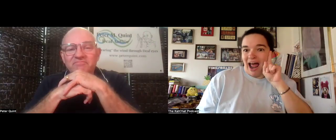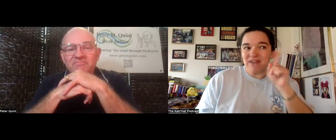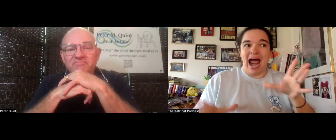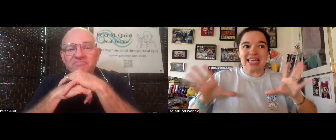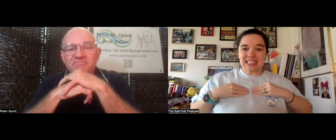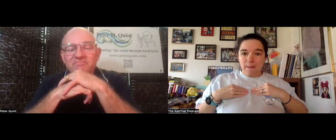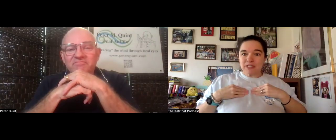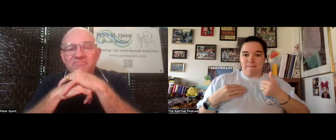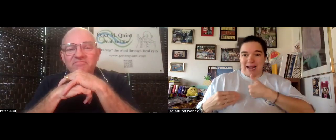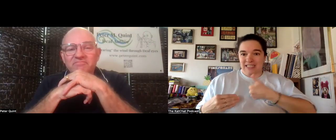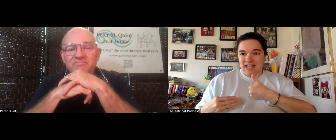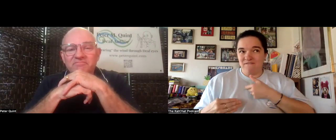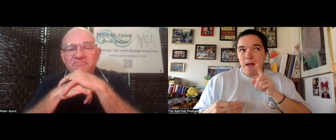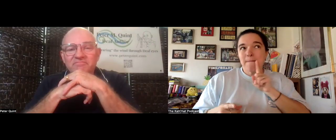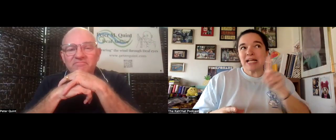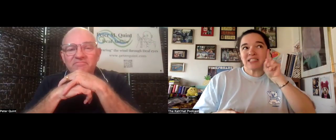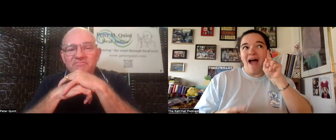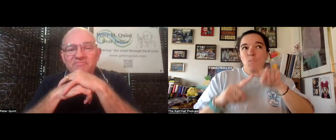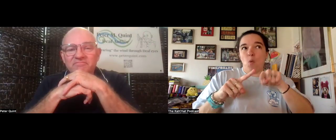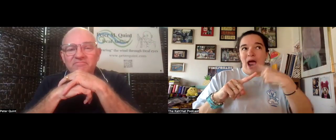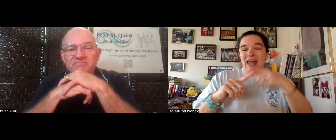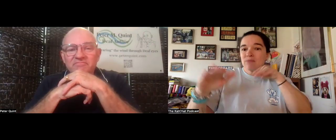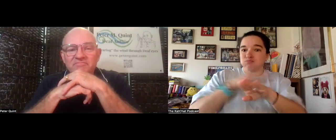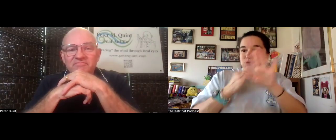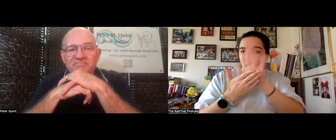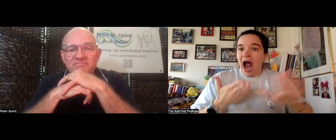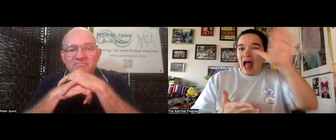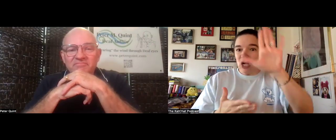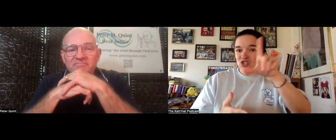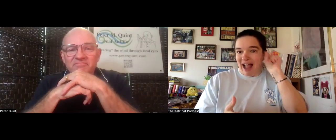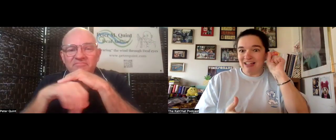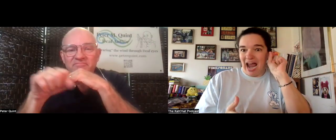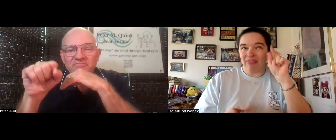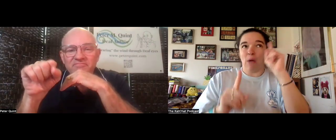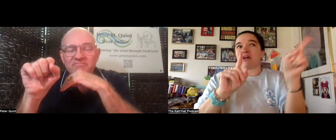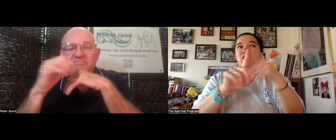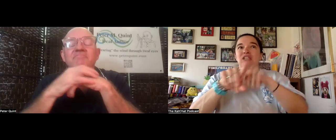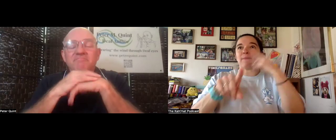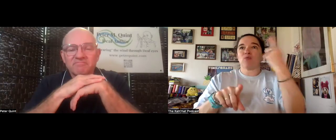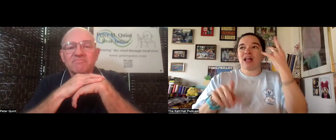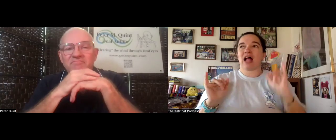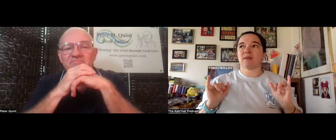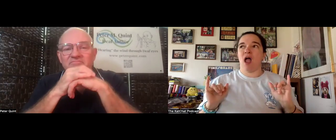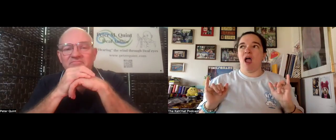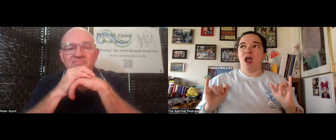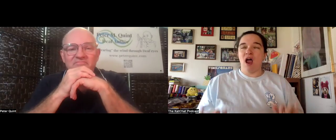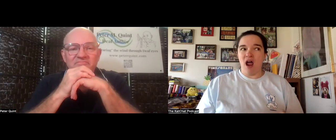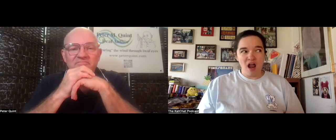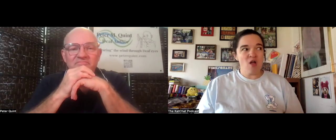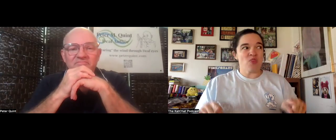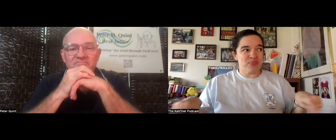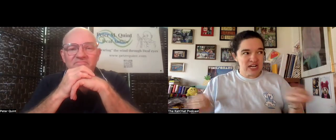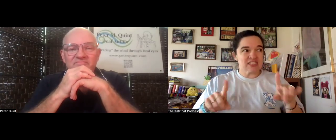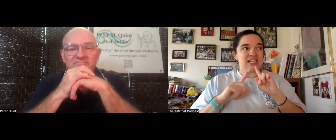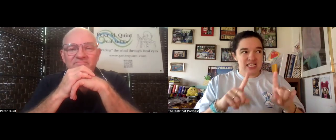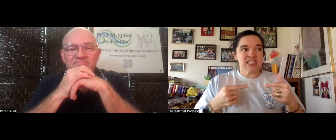to be that. I accept myself being that when I hired Scarlett that was the first time I realized I'm like,